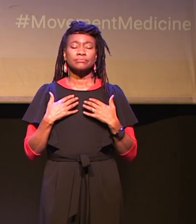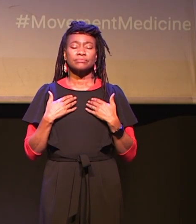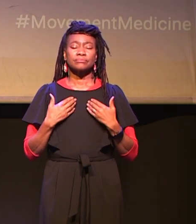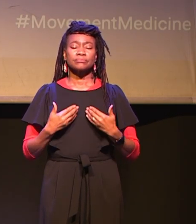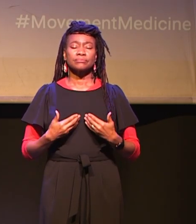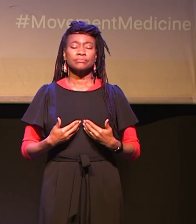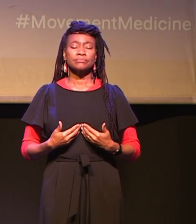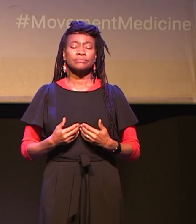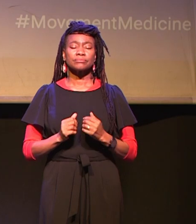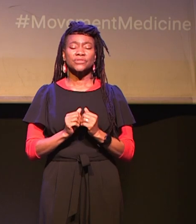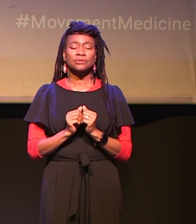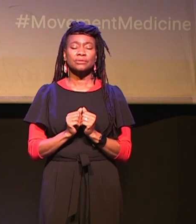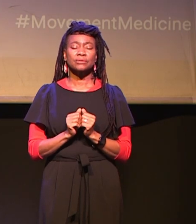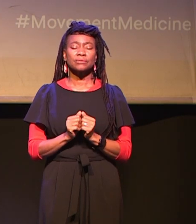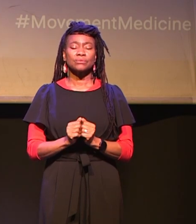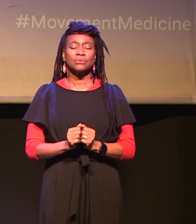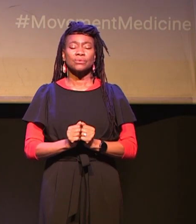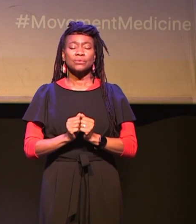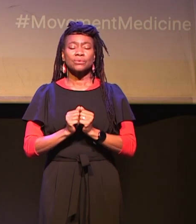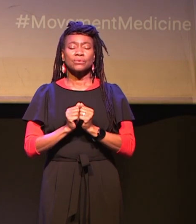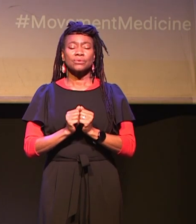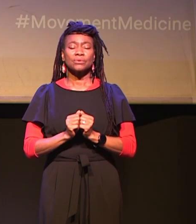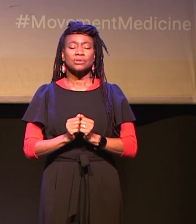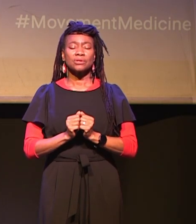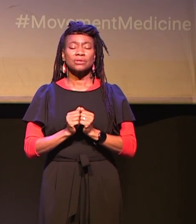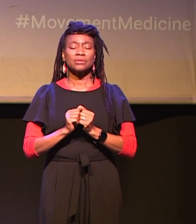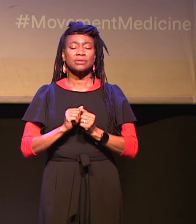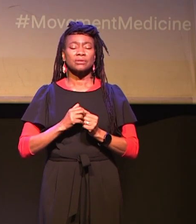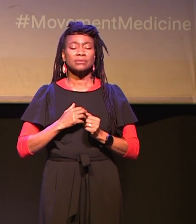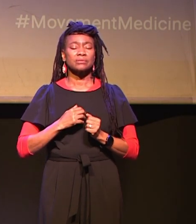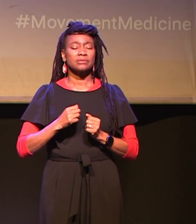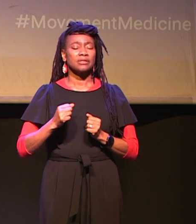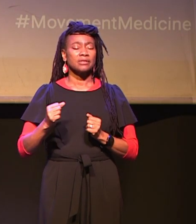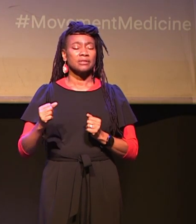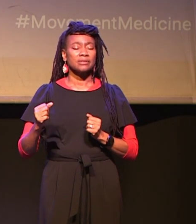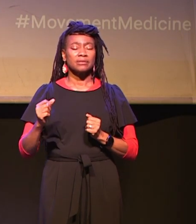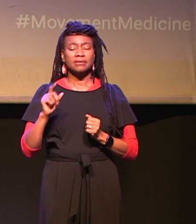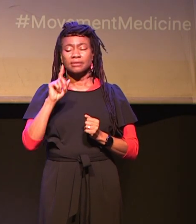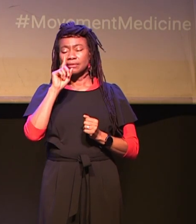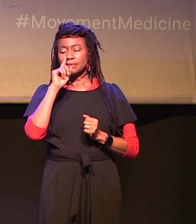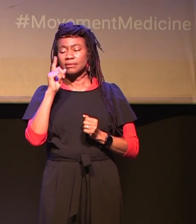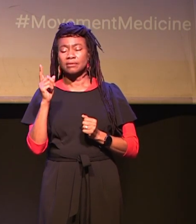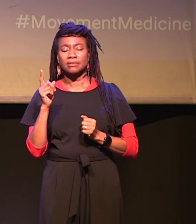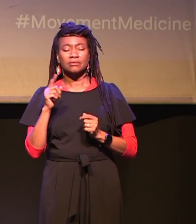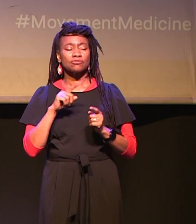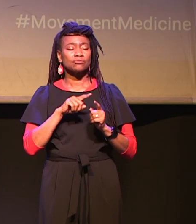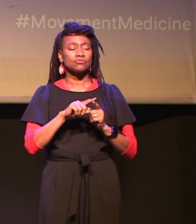one can take. They can try to convince you out of it, but the truth is your dignity.